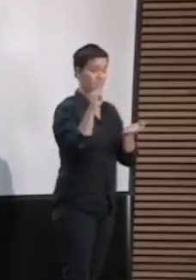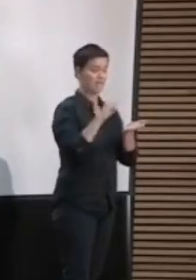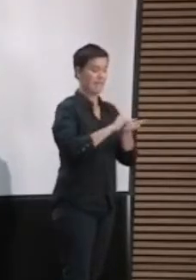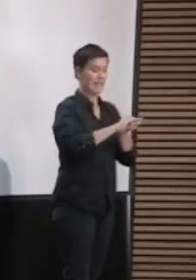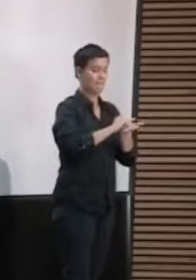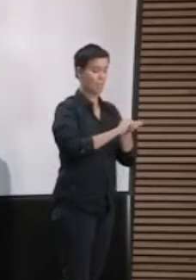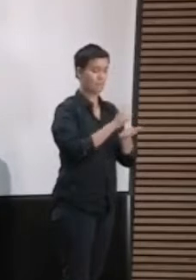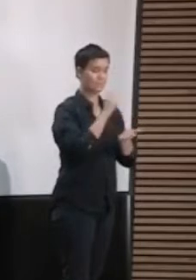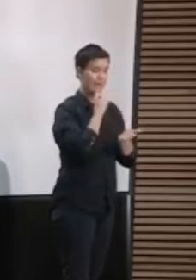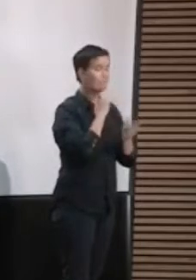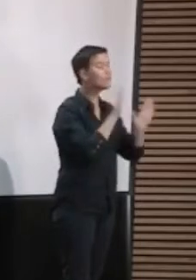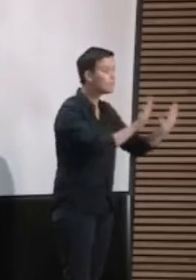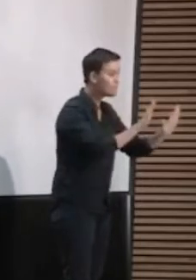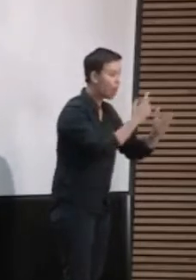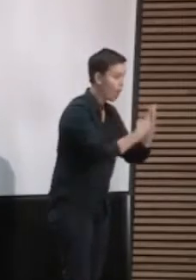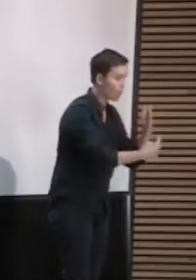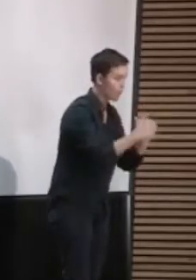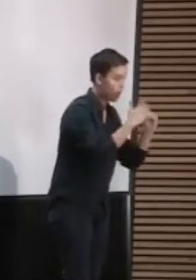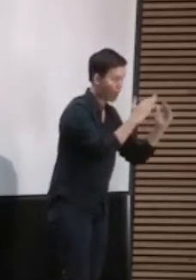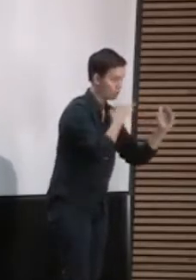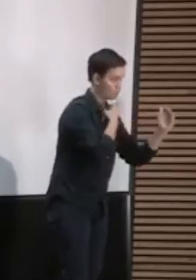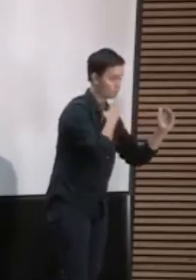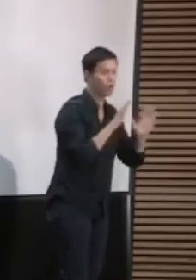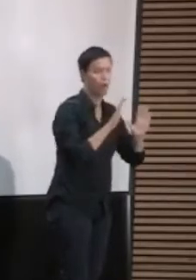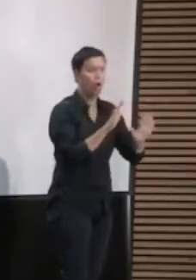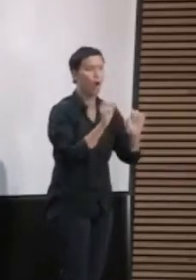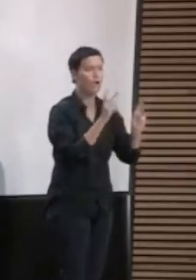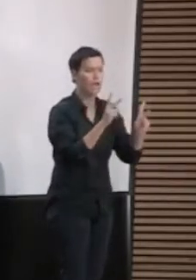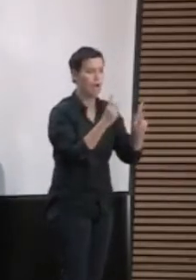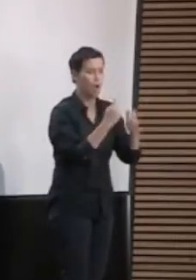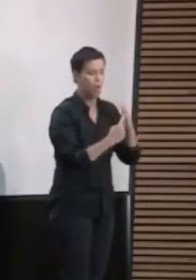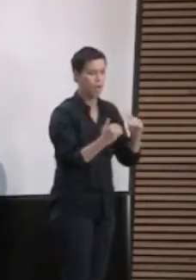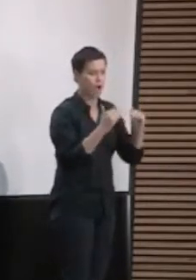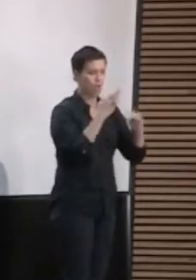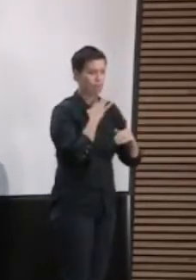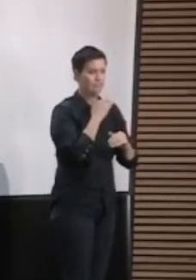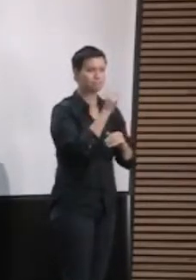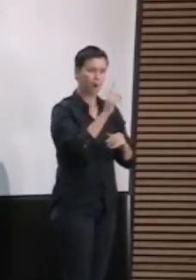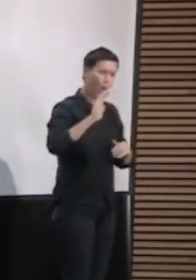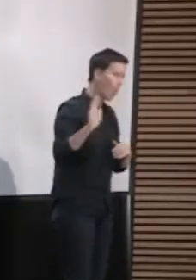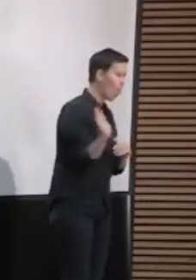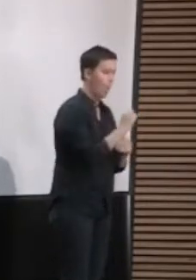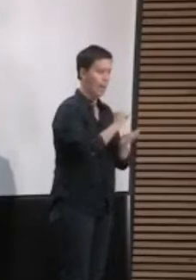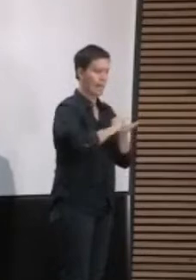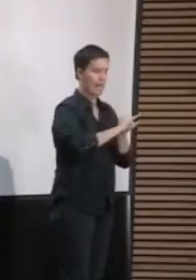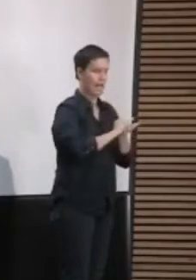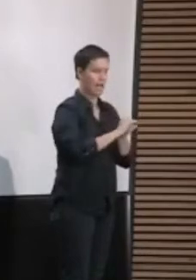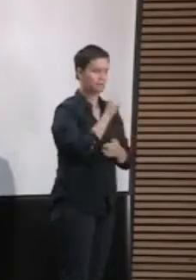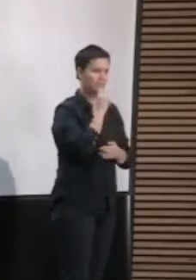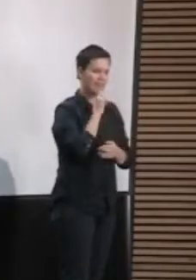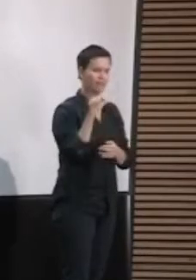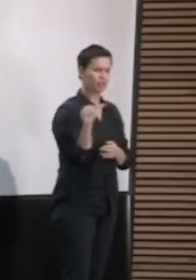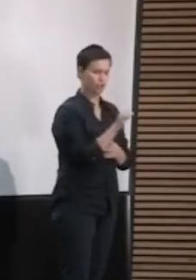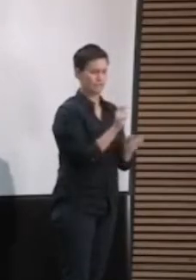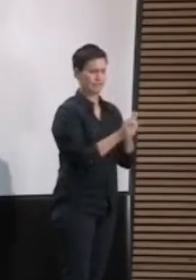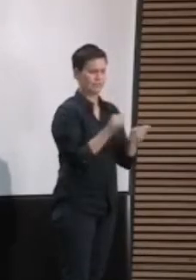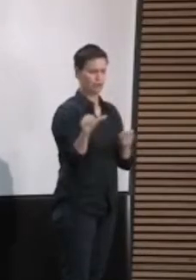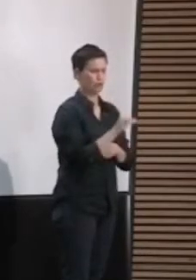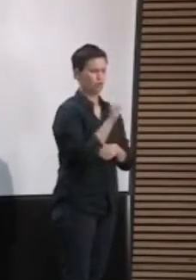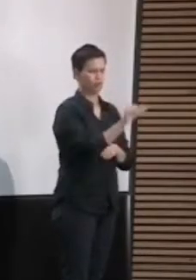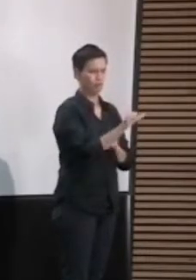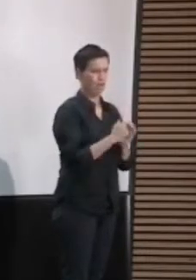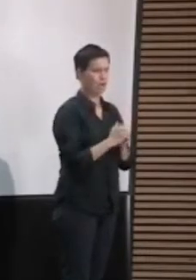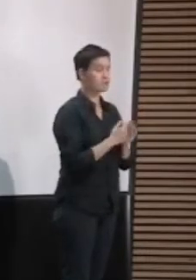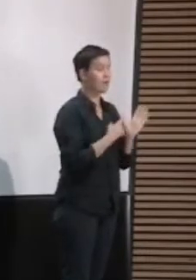Okay. But should that be the case for all returning aircrew? And so those are protocols that have all been worked through with the Ministry